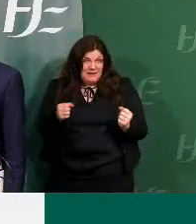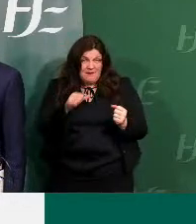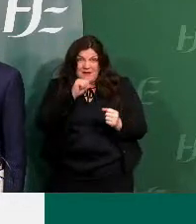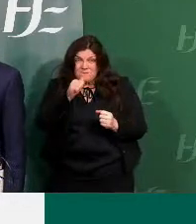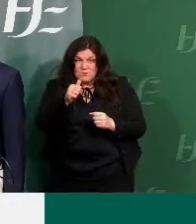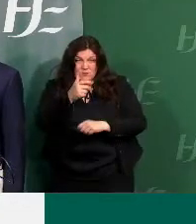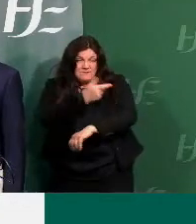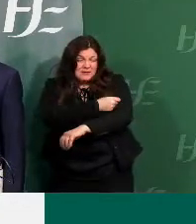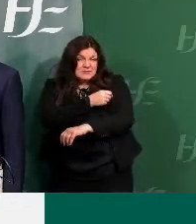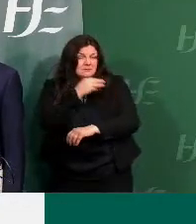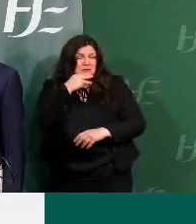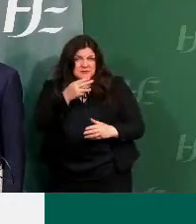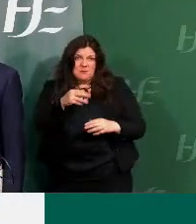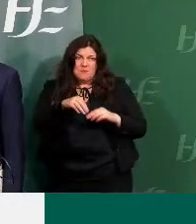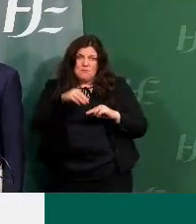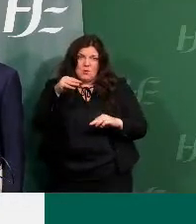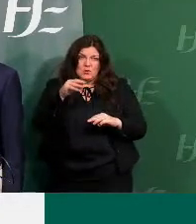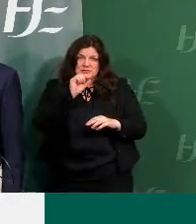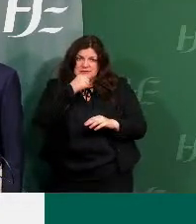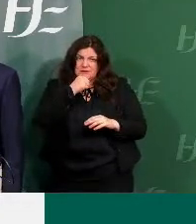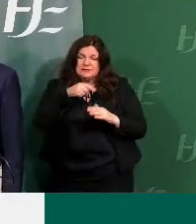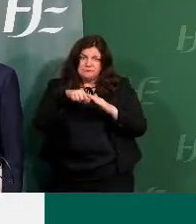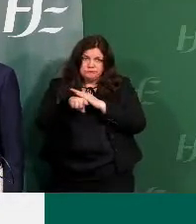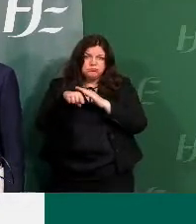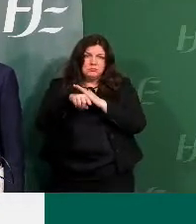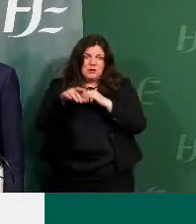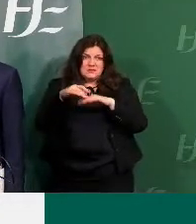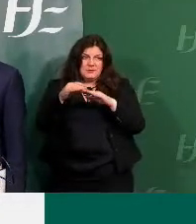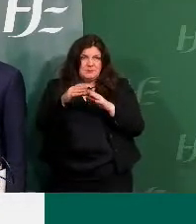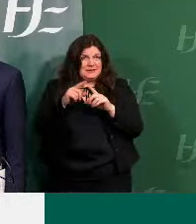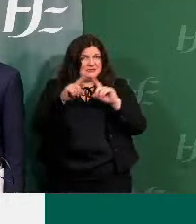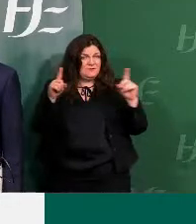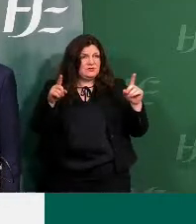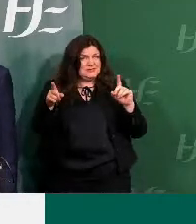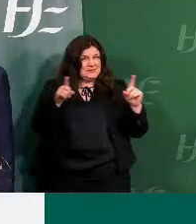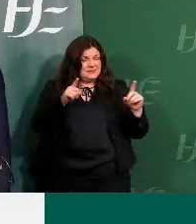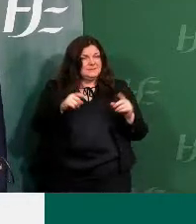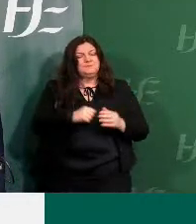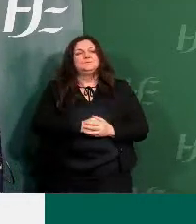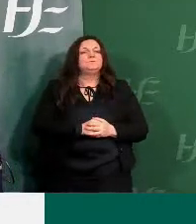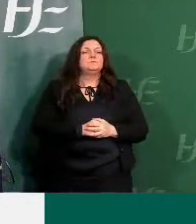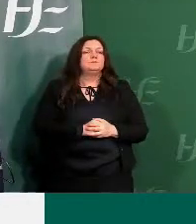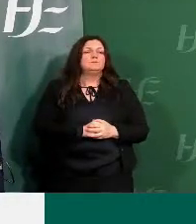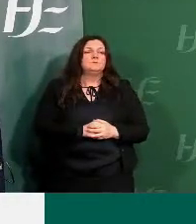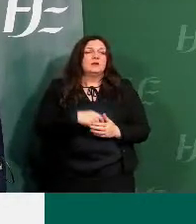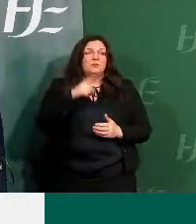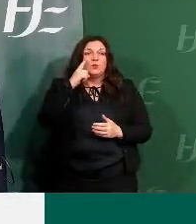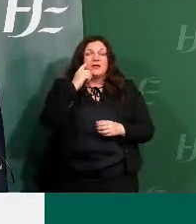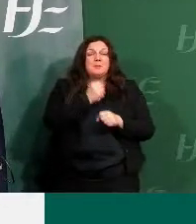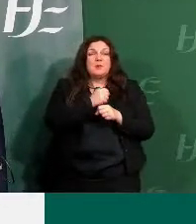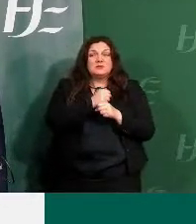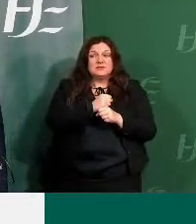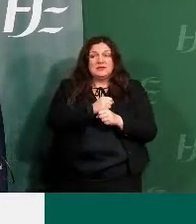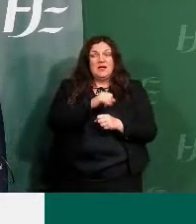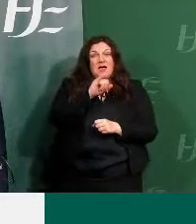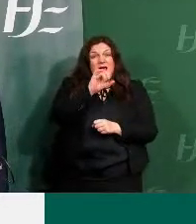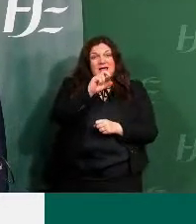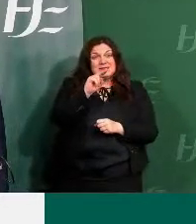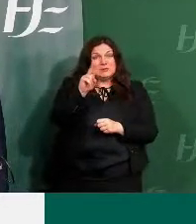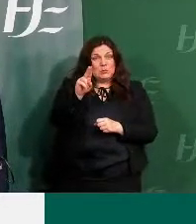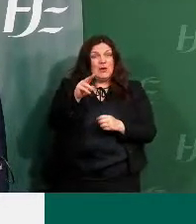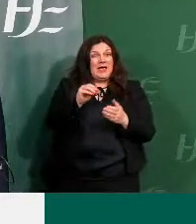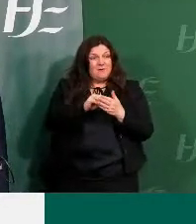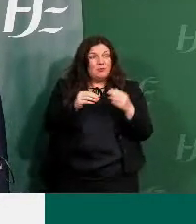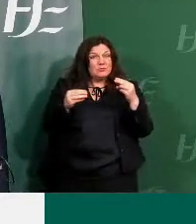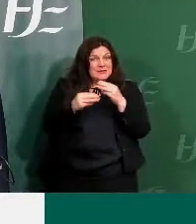virus in those who are unvaccinated and vaccinated. On the right-hand side, ICU admissions. Again, look at the blue, look at the huge protection to